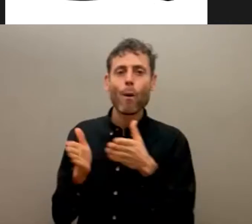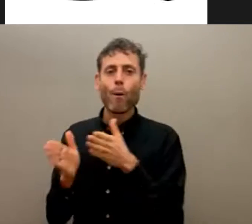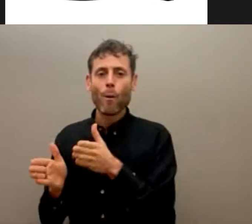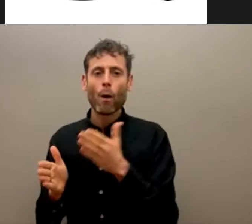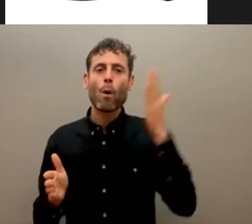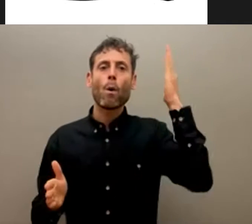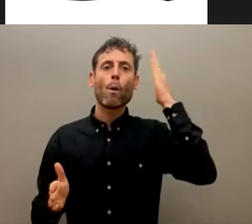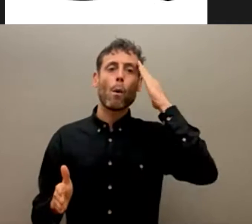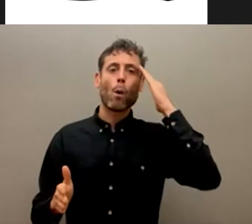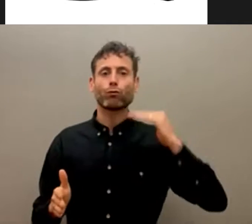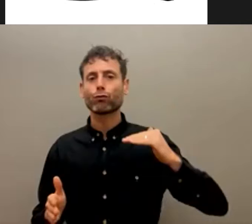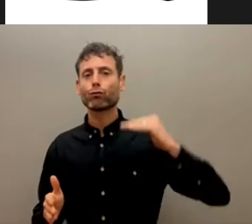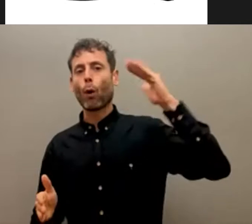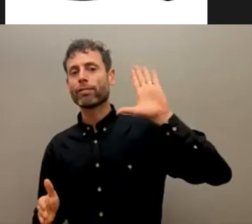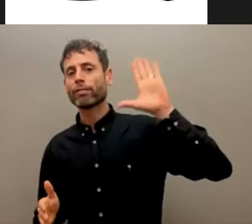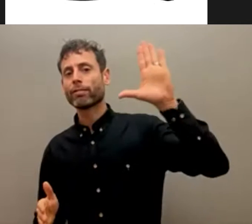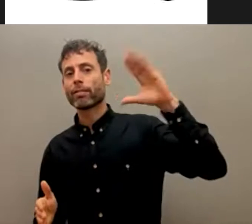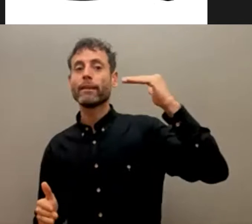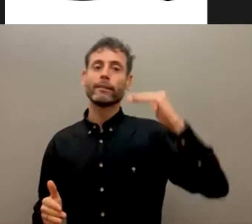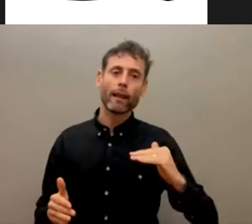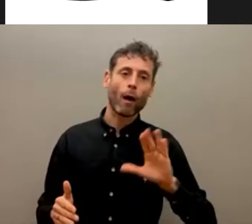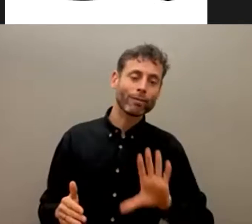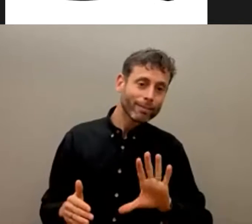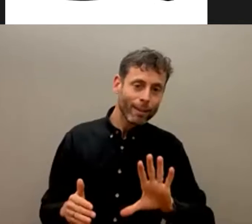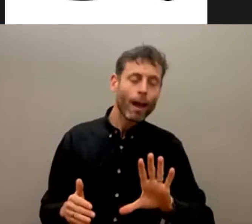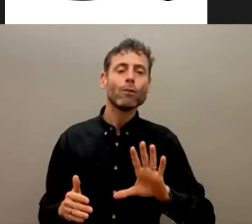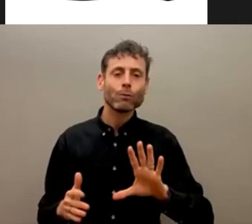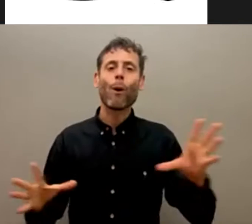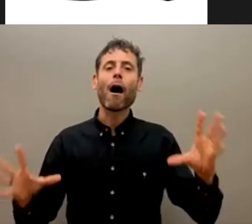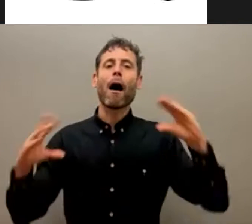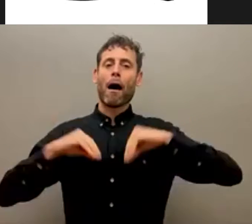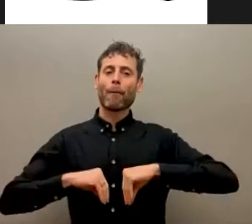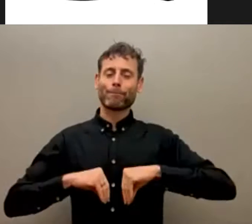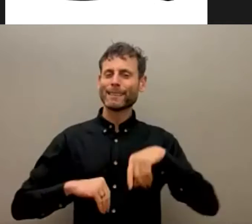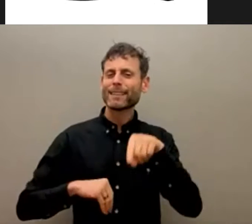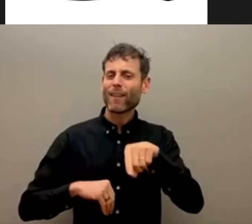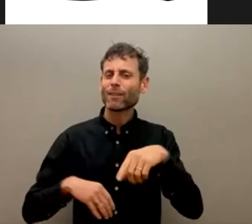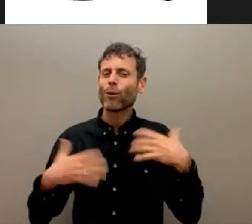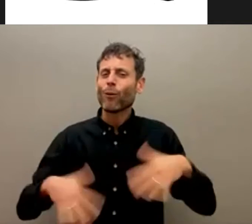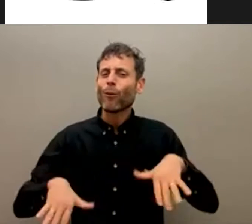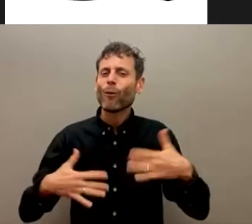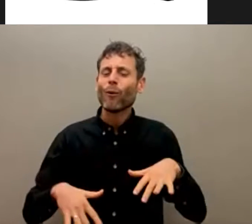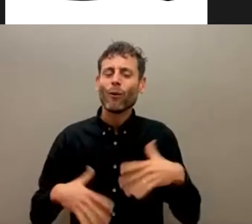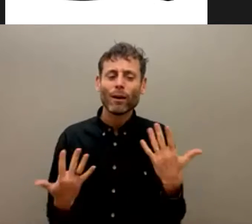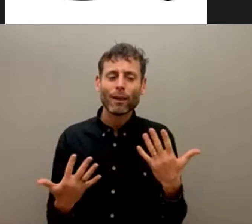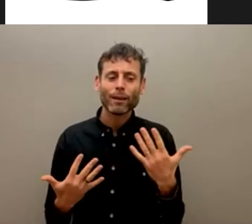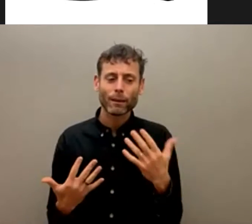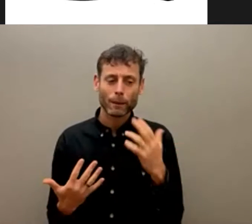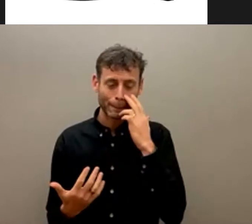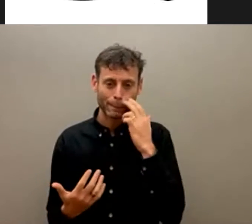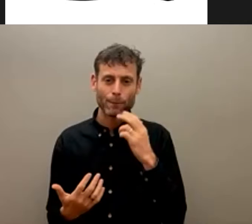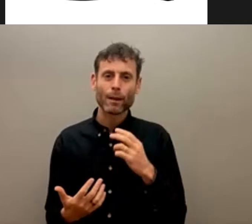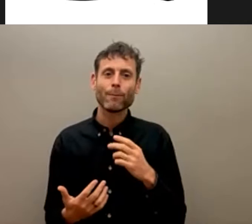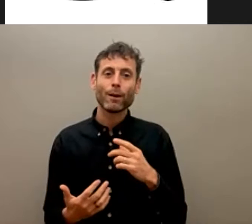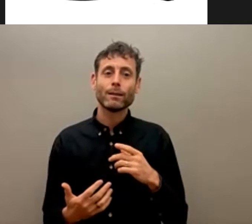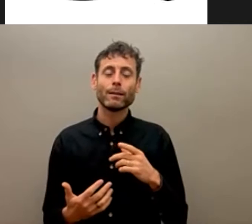do undertake development initiatives, but we have not fully appreciated the differences, and we